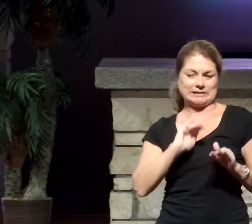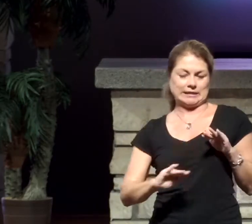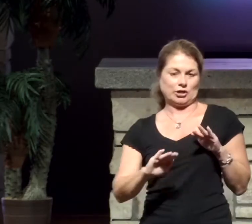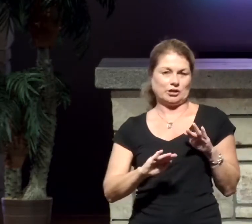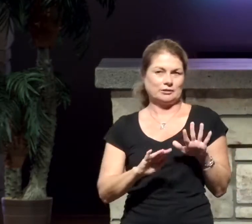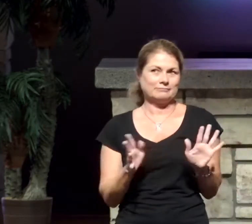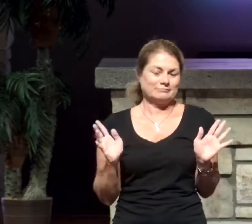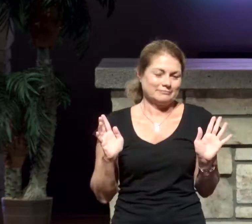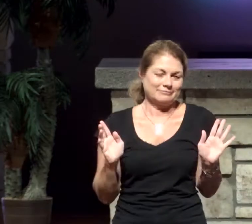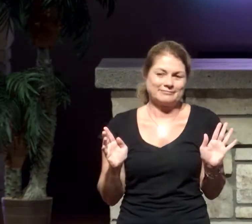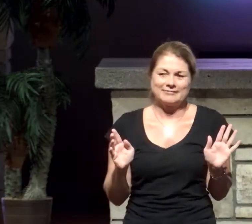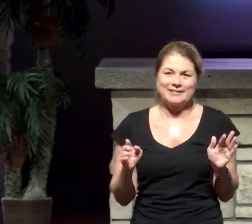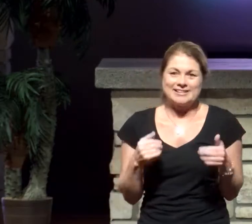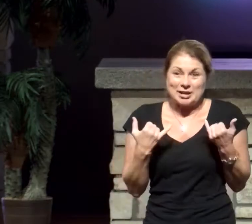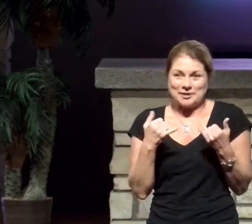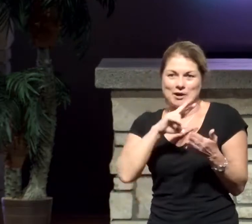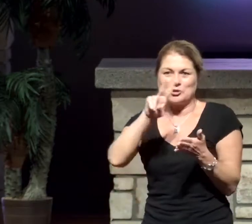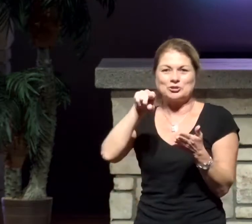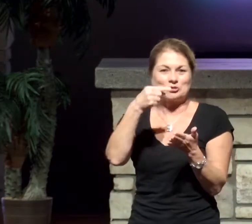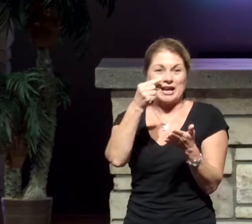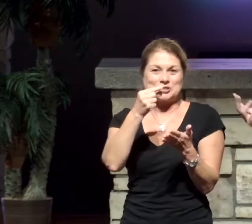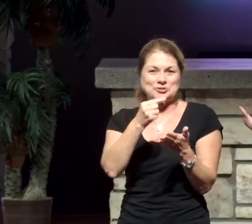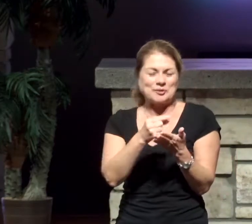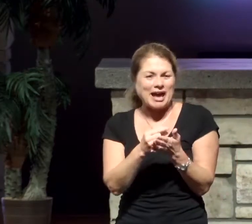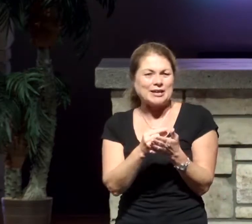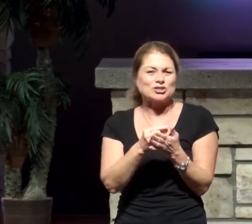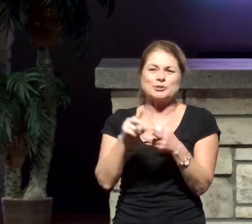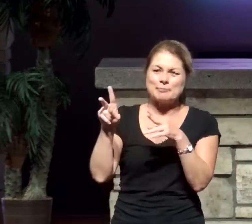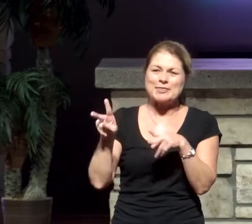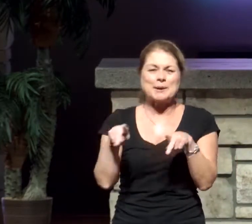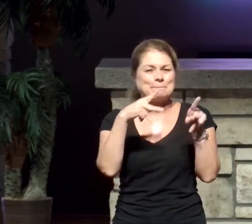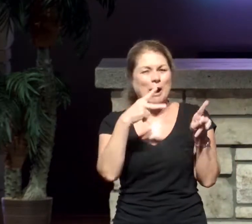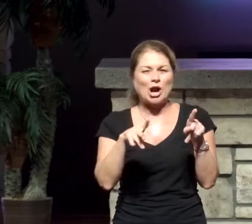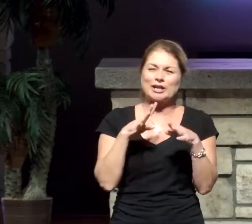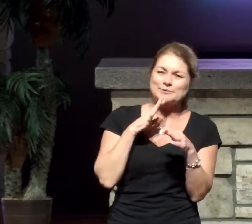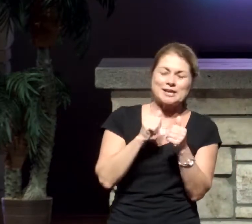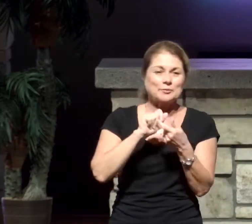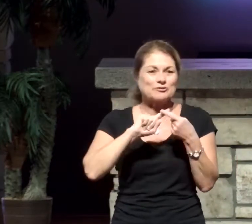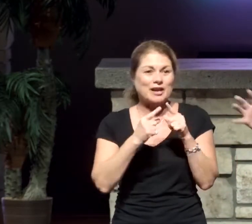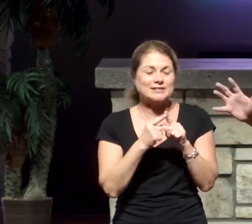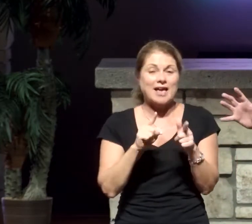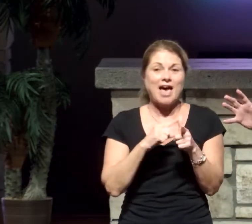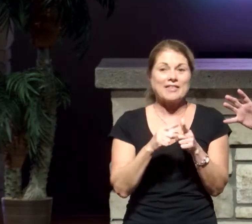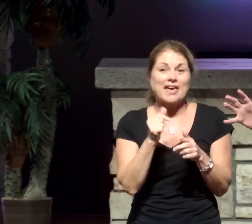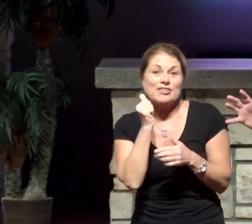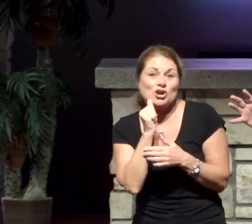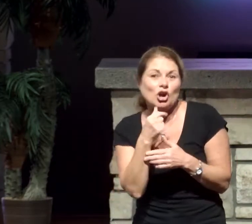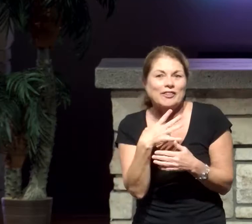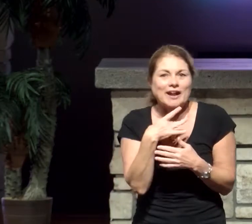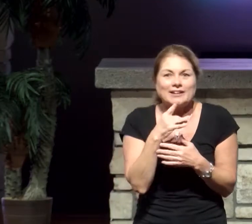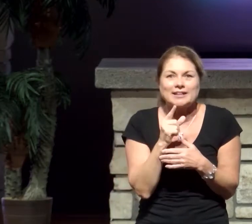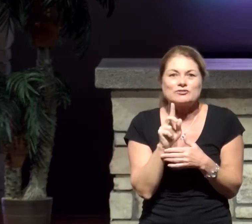And so here I am, graduation night, we're at this party, and you know, I'm talking with some of my friends, and all of a sudden, the girl that I've had a crush